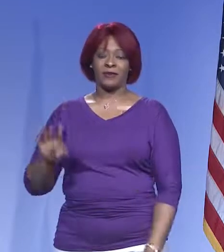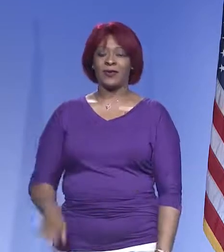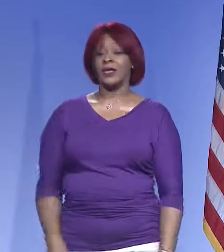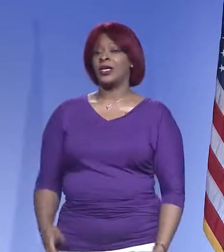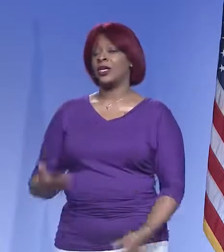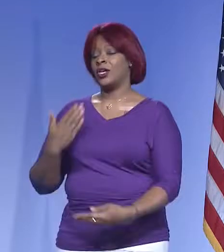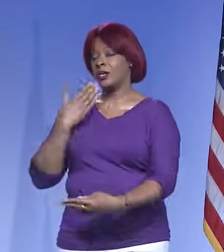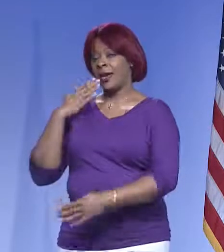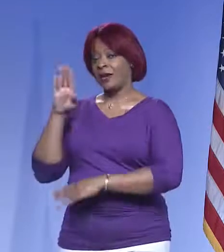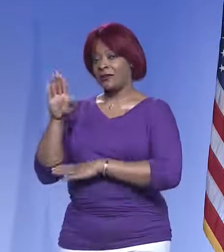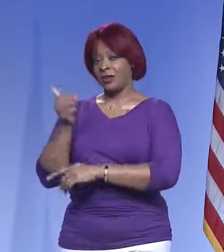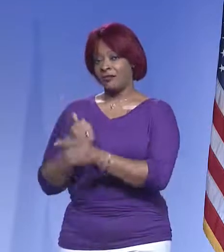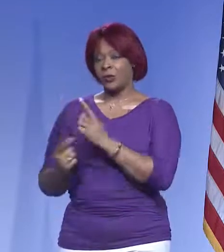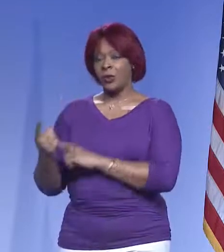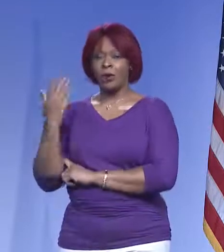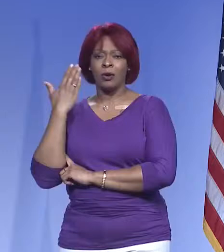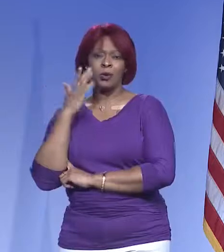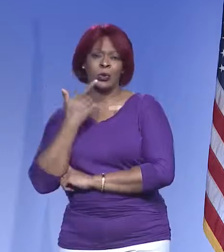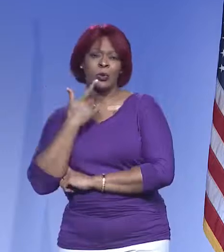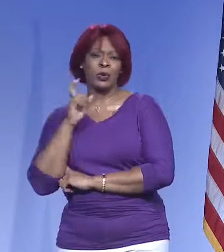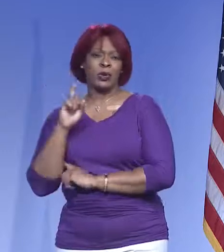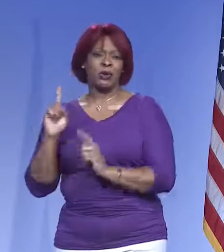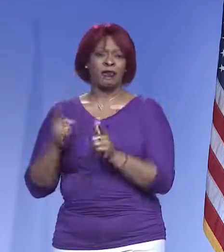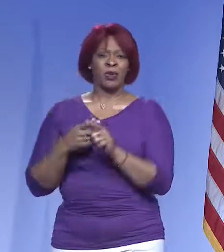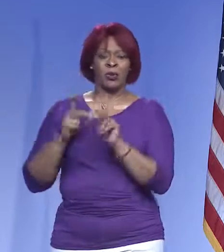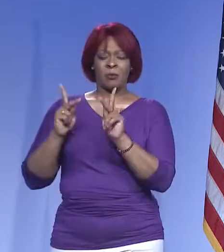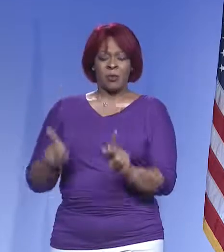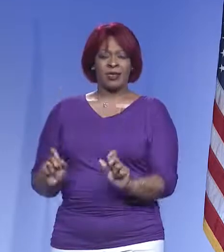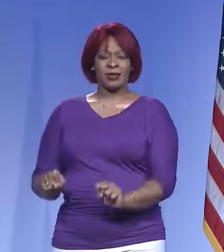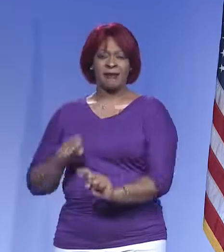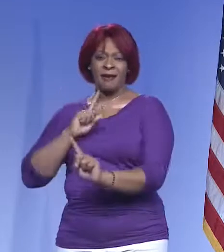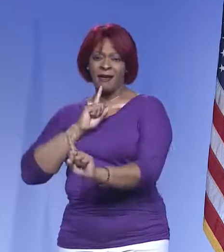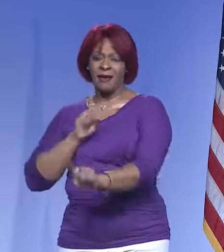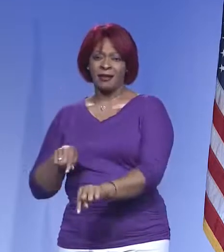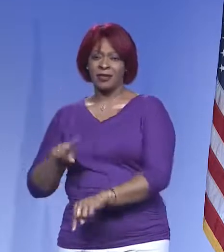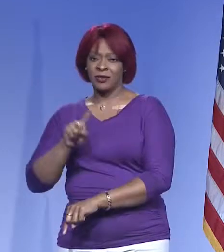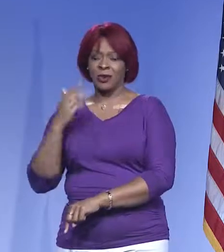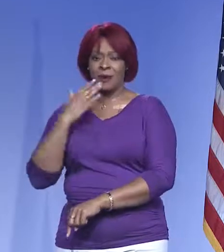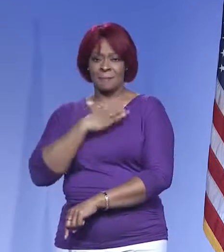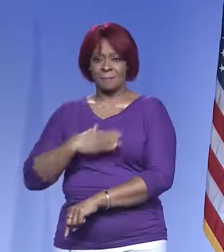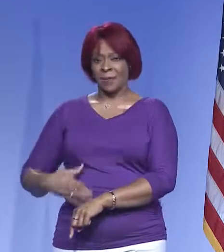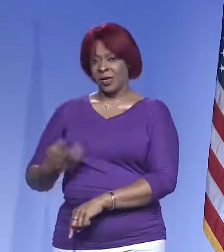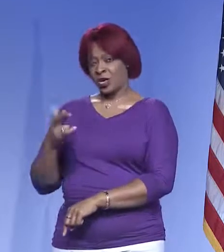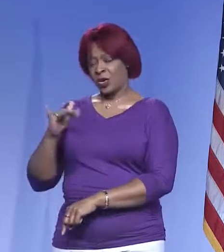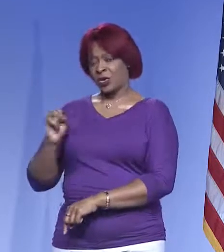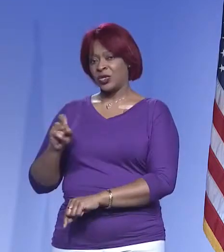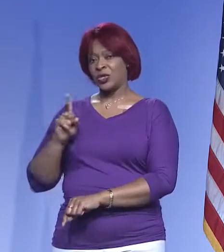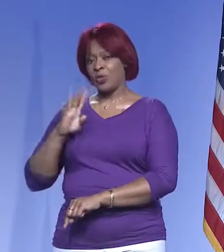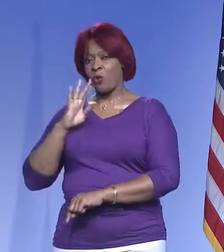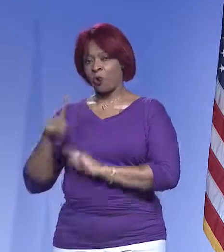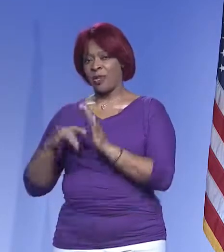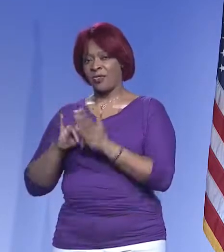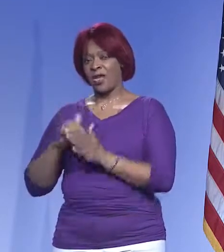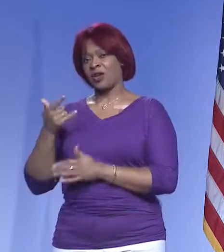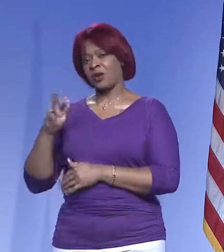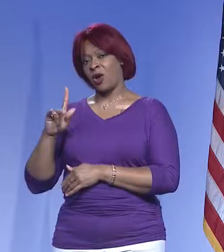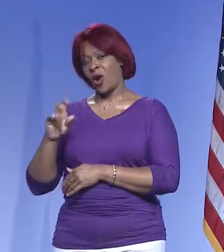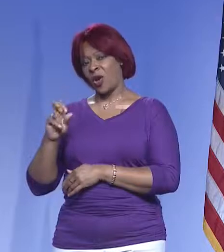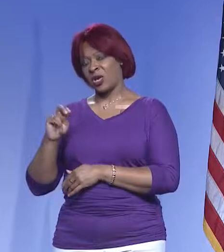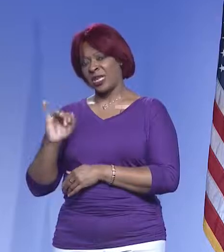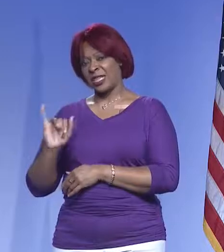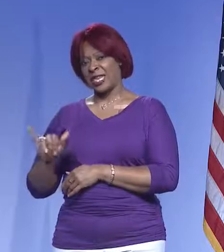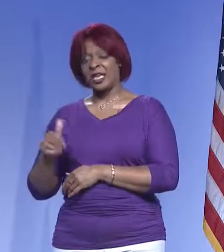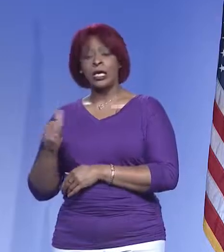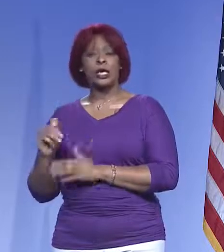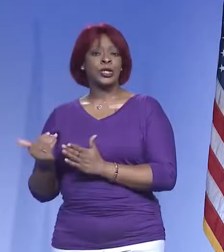Good afternoon, everyone. I don't know who would be the best person to answer this, and I know Mayor Harris, you touched on this a little bit on Friday at the gardening event, but any